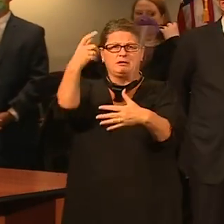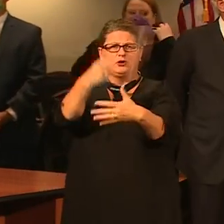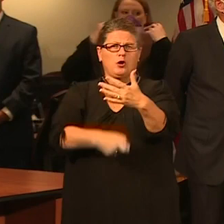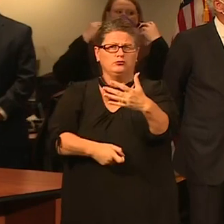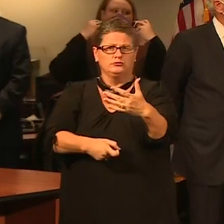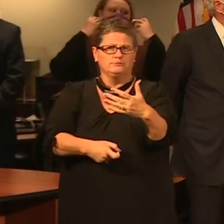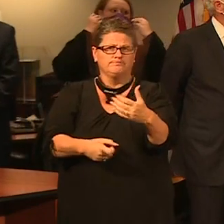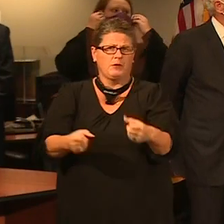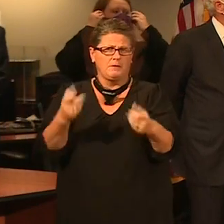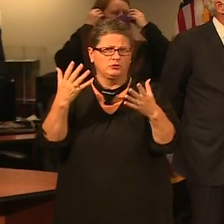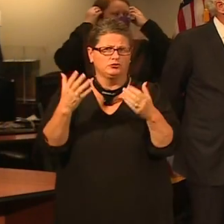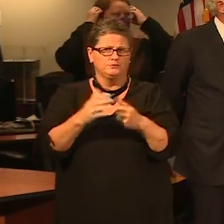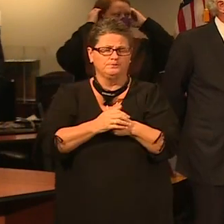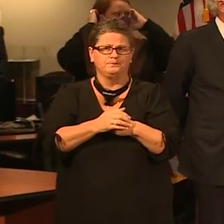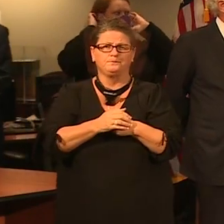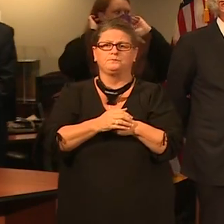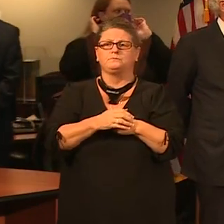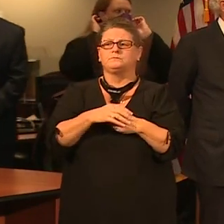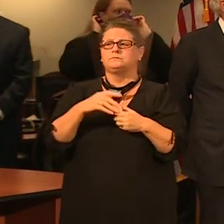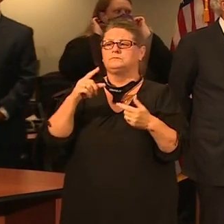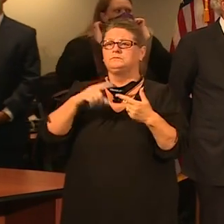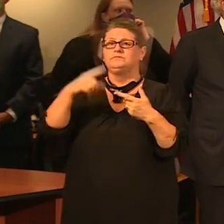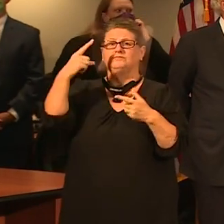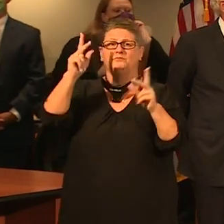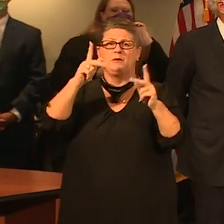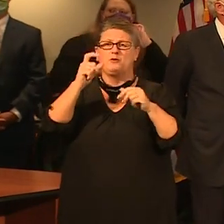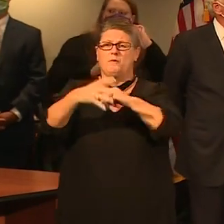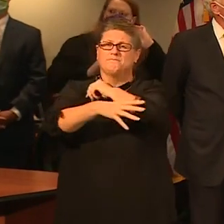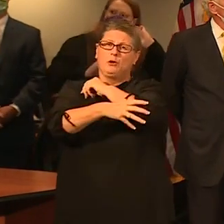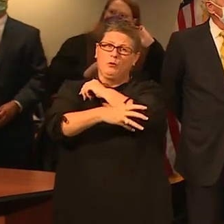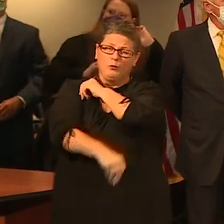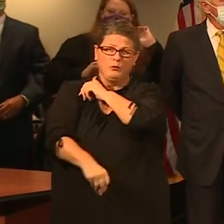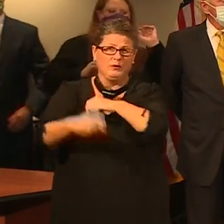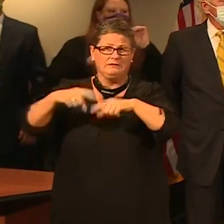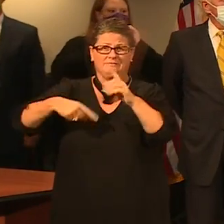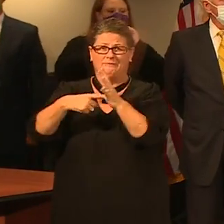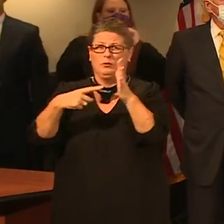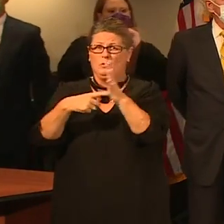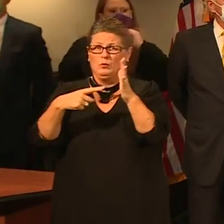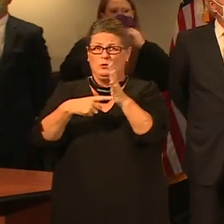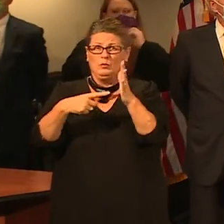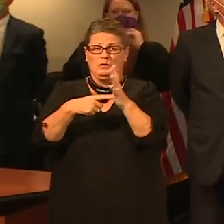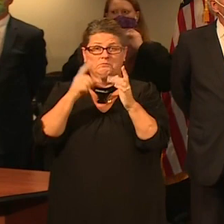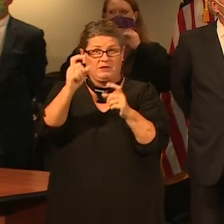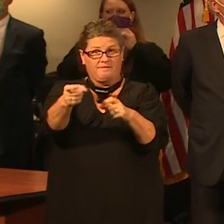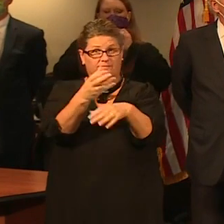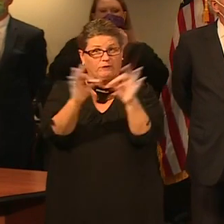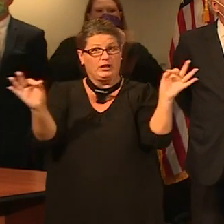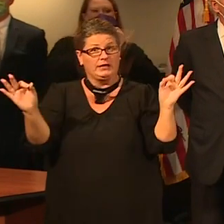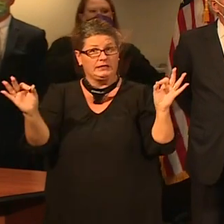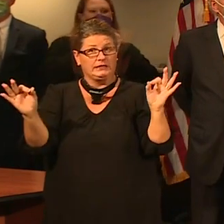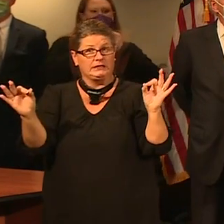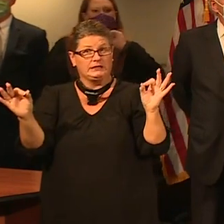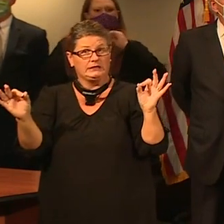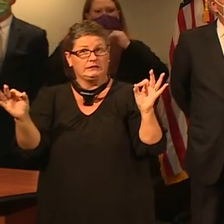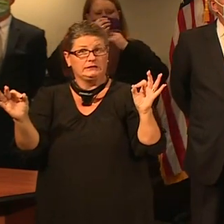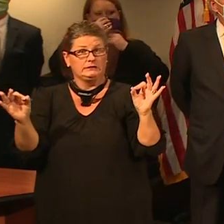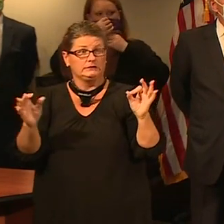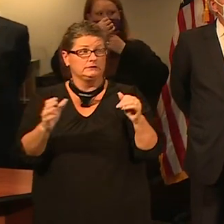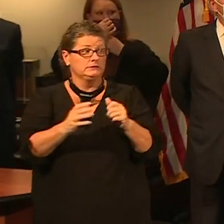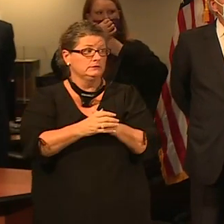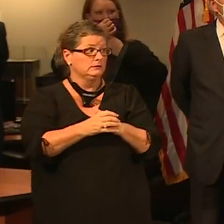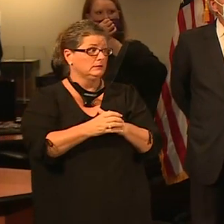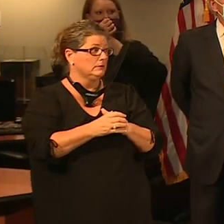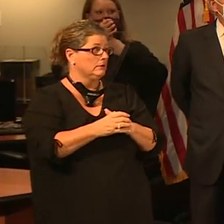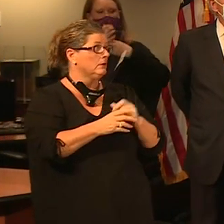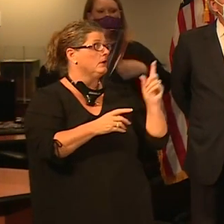as well as for underserved or impoverished communities, would you be open to providing free vaccines for those who may not be able to afford it?